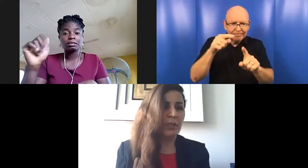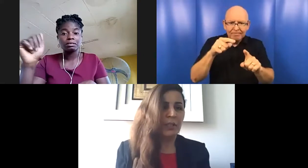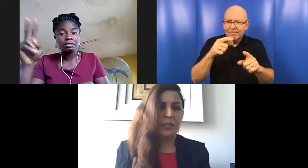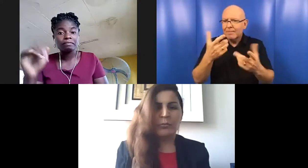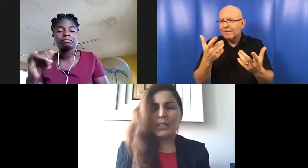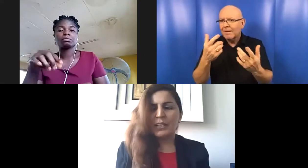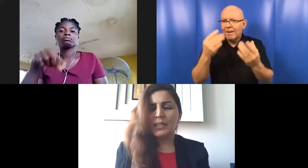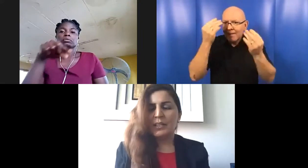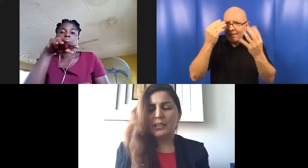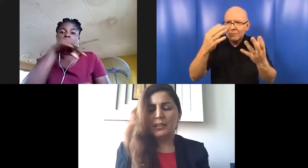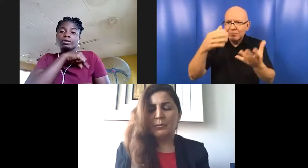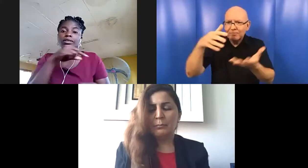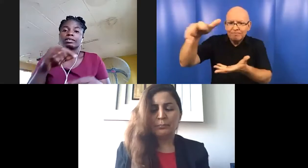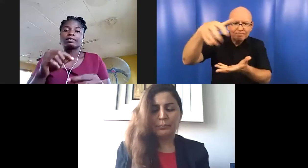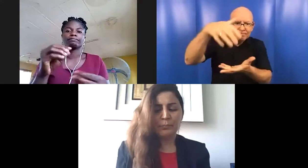So we,